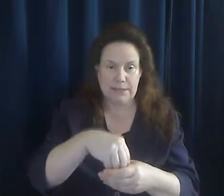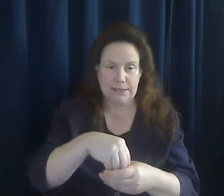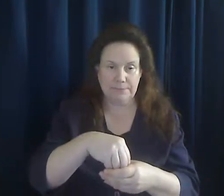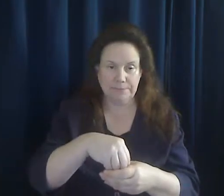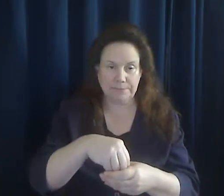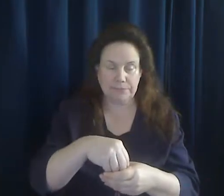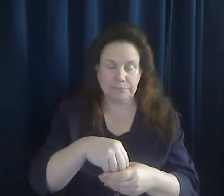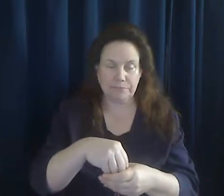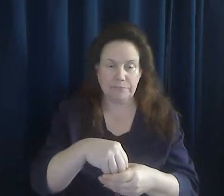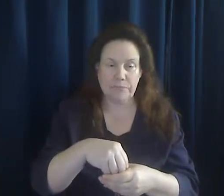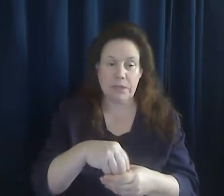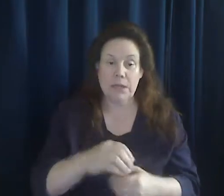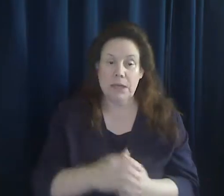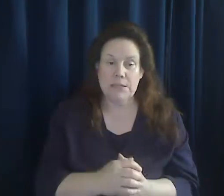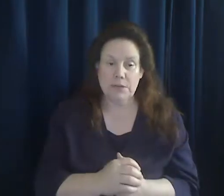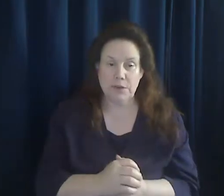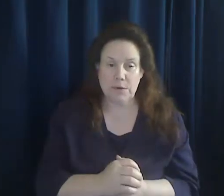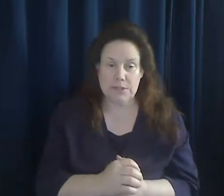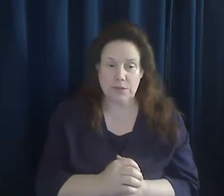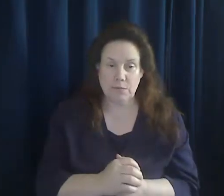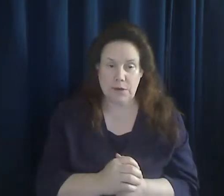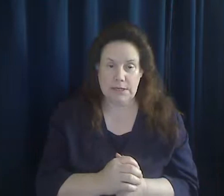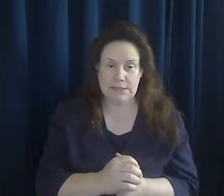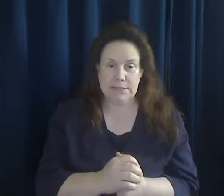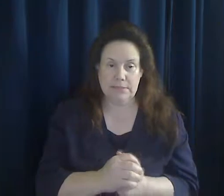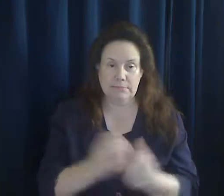in. So the question was,